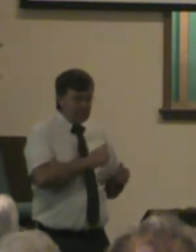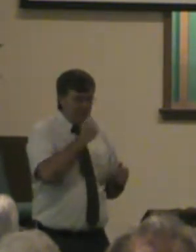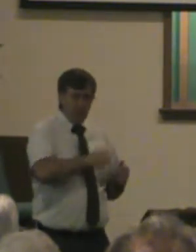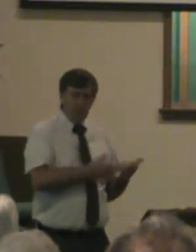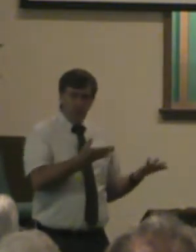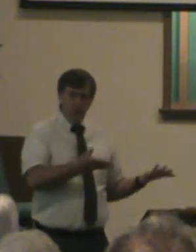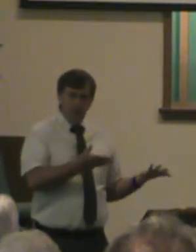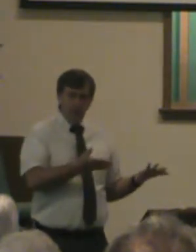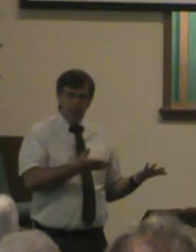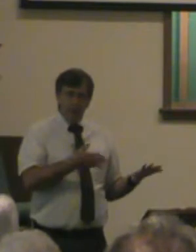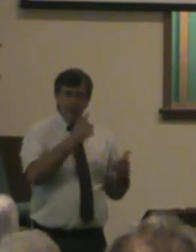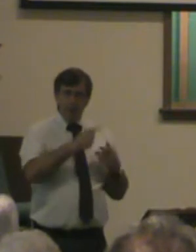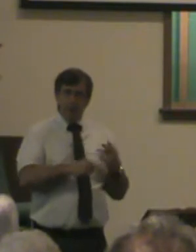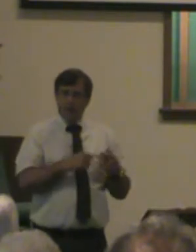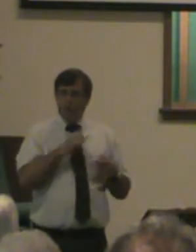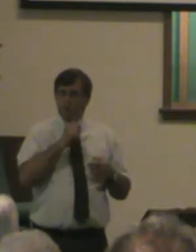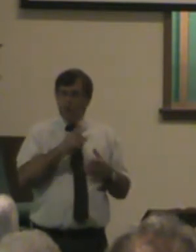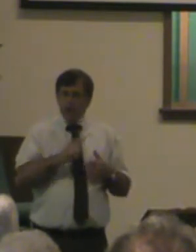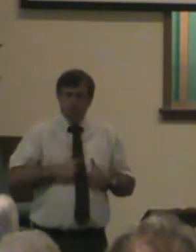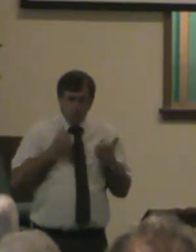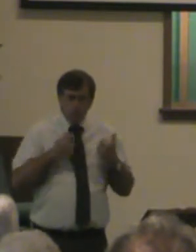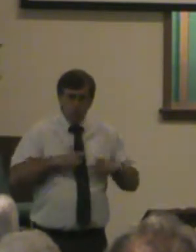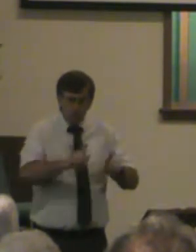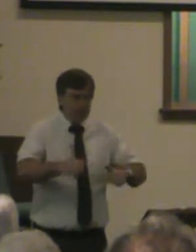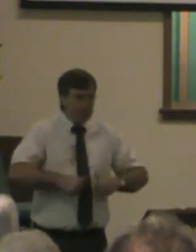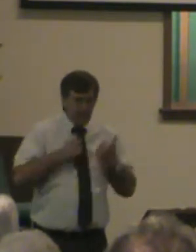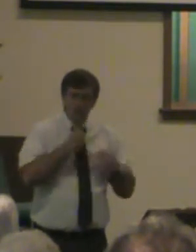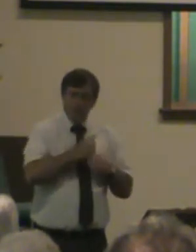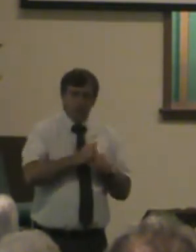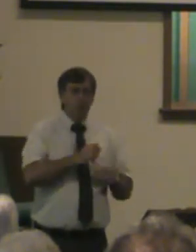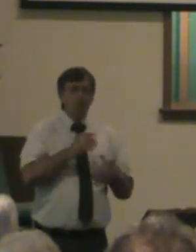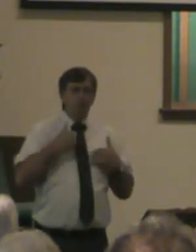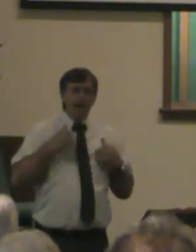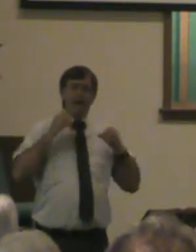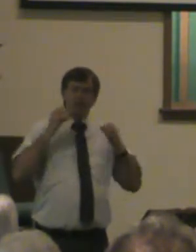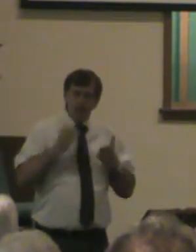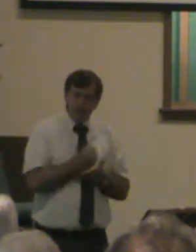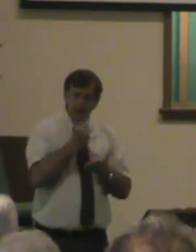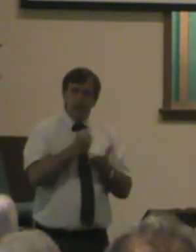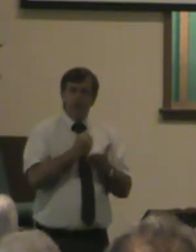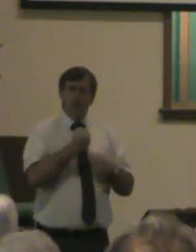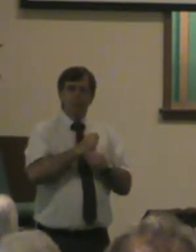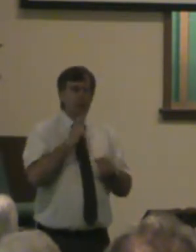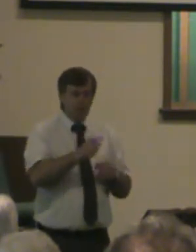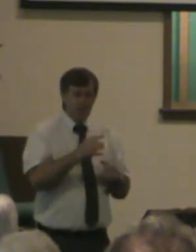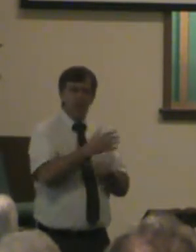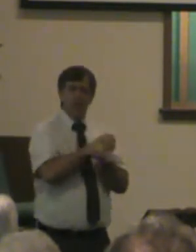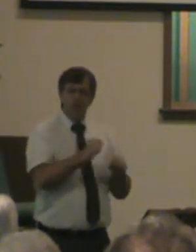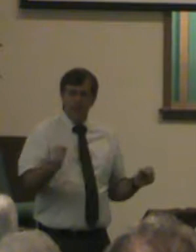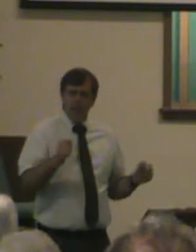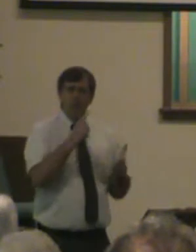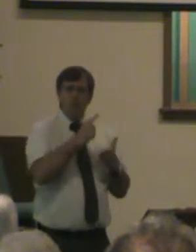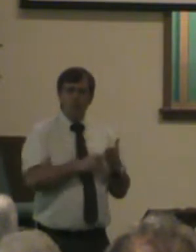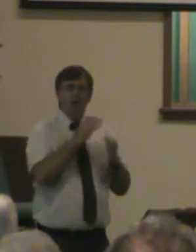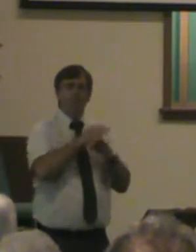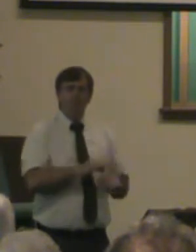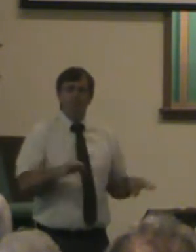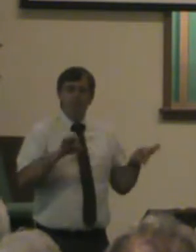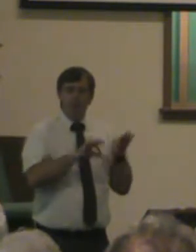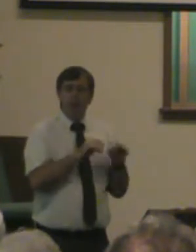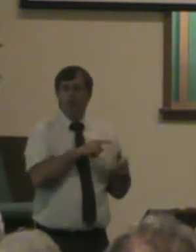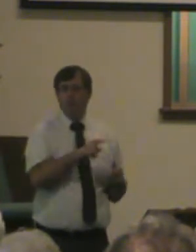life to make sure they have a chance to be saved, and you didn't even mention Jesus, what value were you?